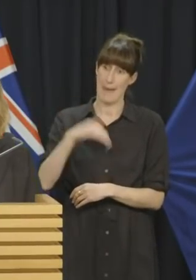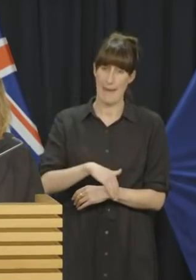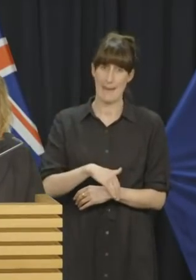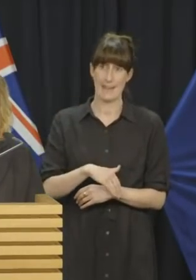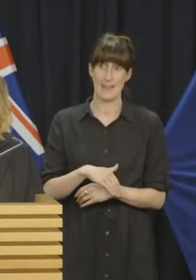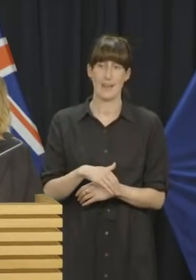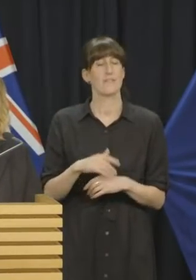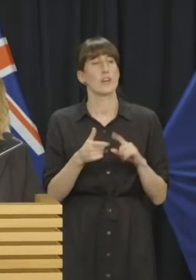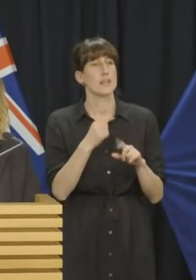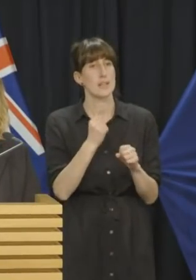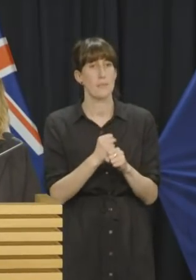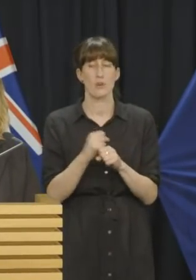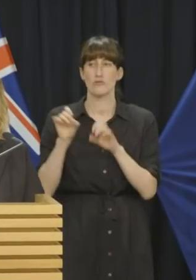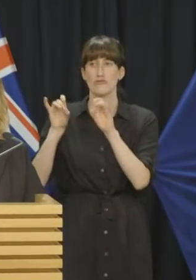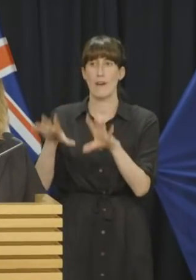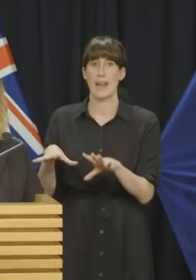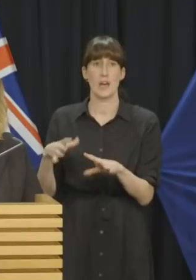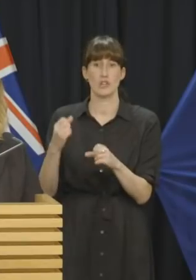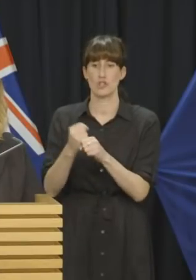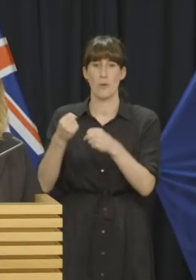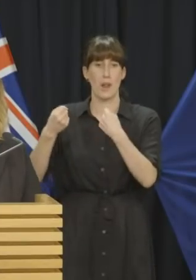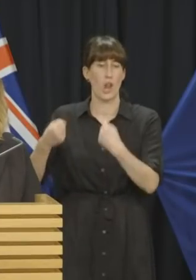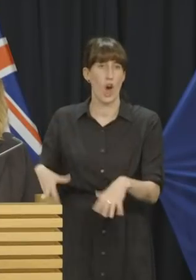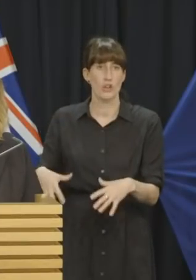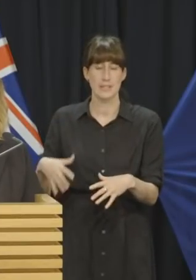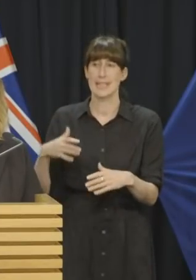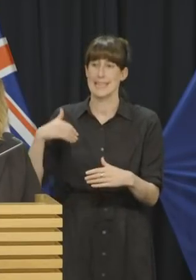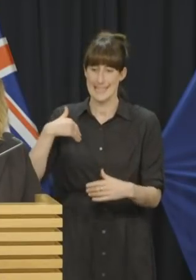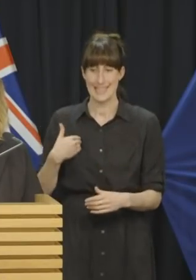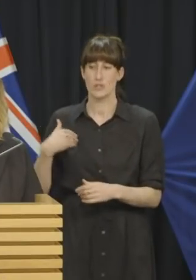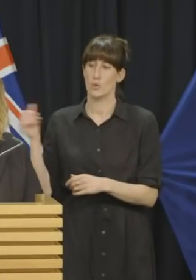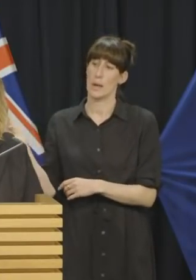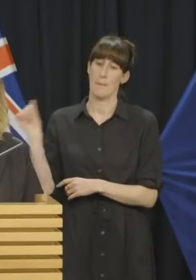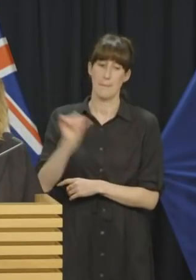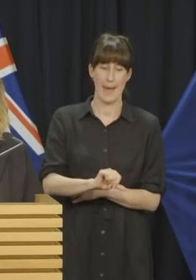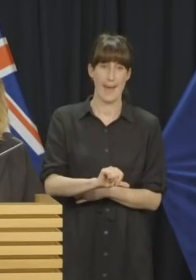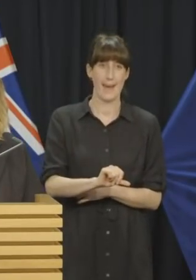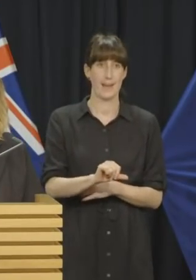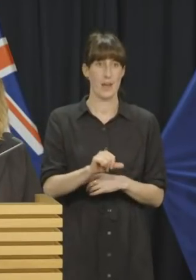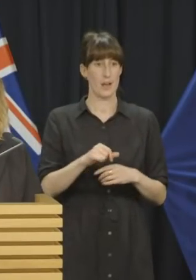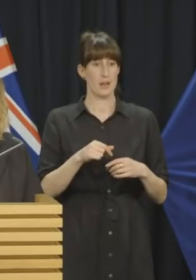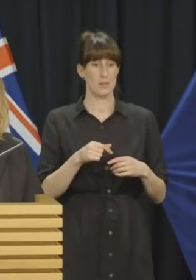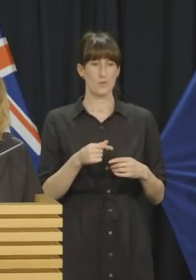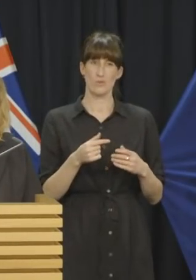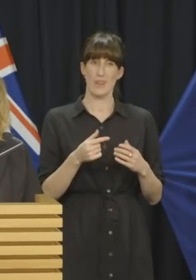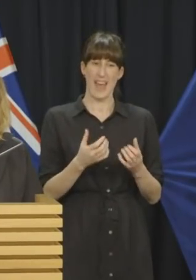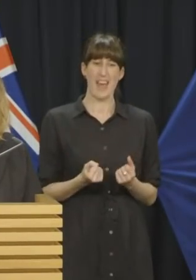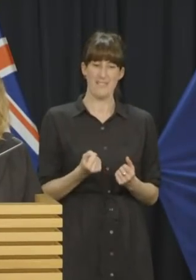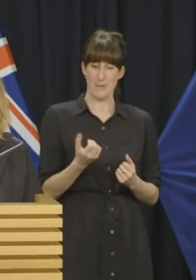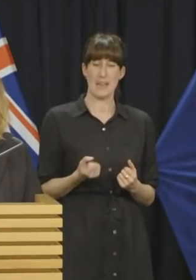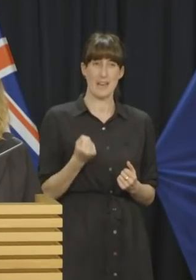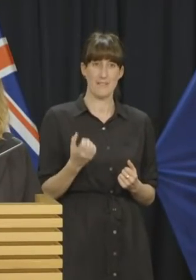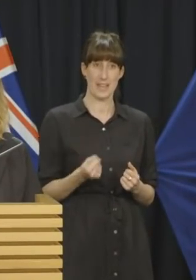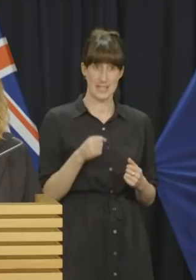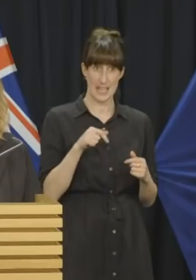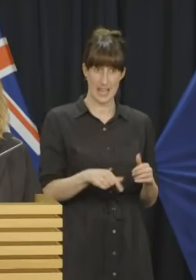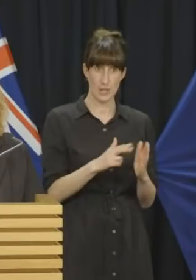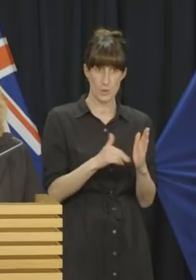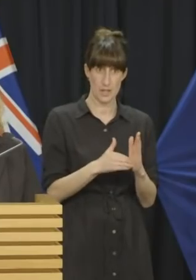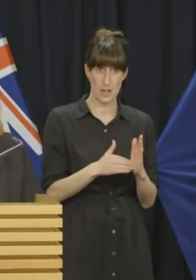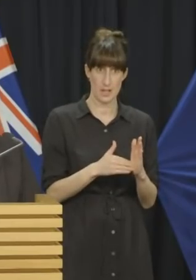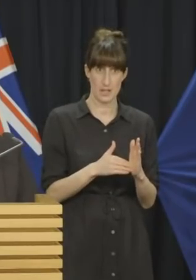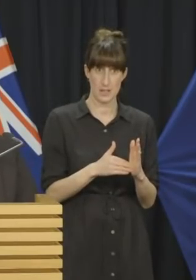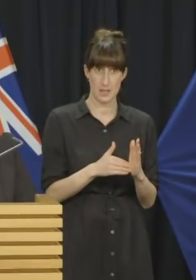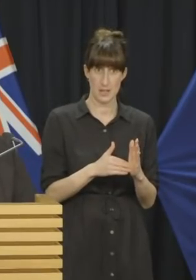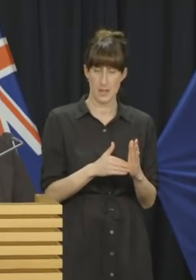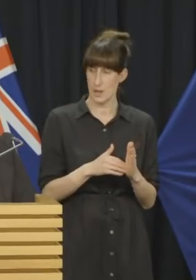say they're in Australia, they lose their job, and then they need to come back to get the job seekers benefit in New Zealand. So they'd be coming back to live. Yeah. They